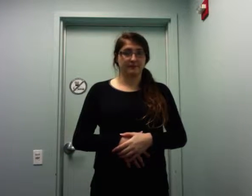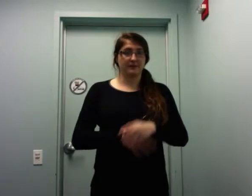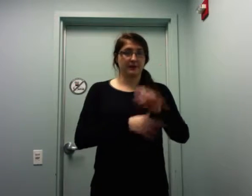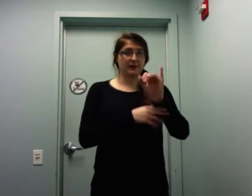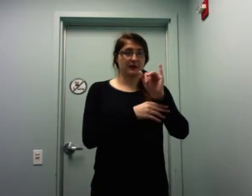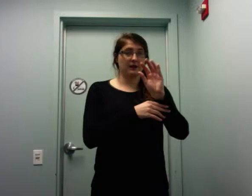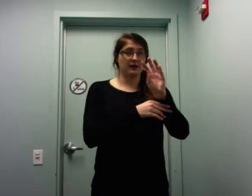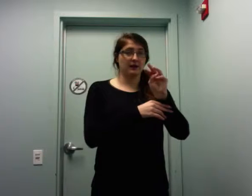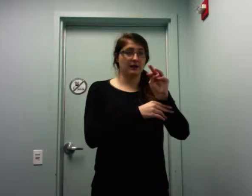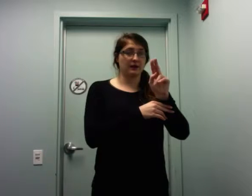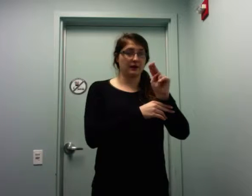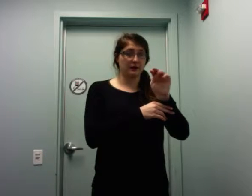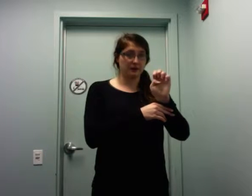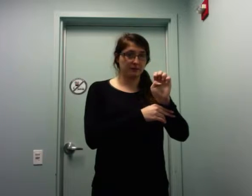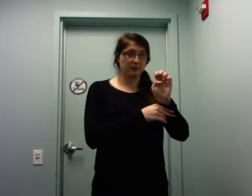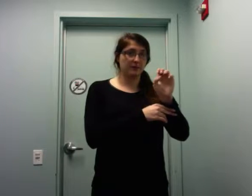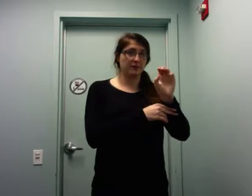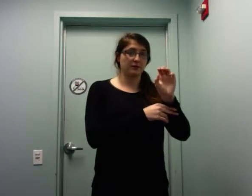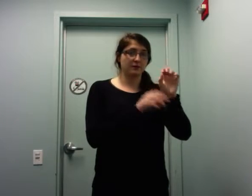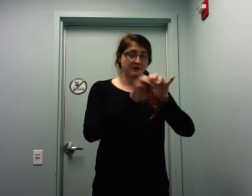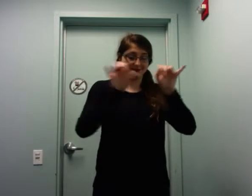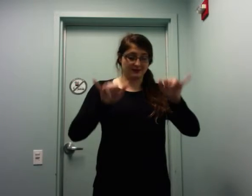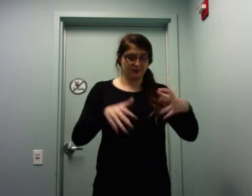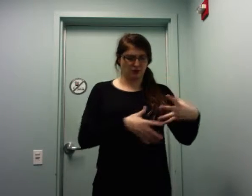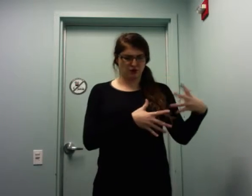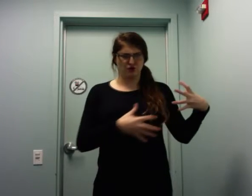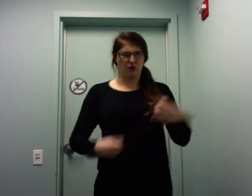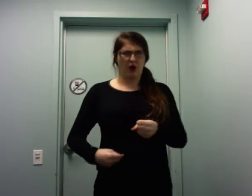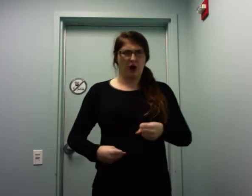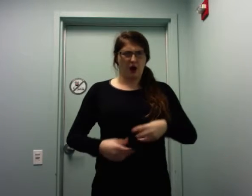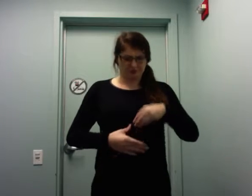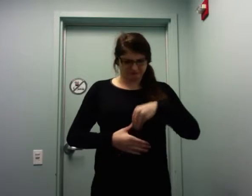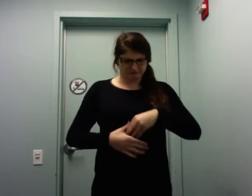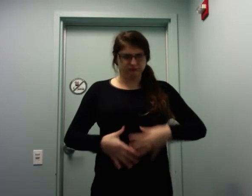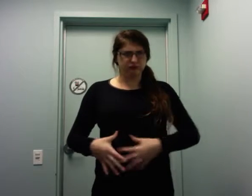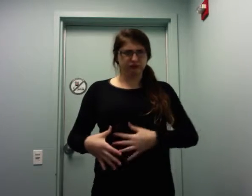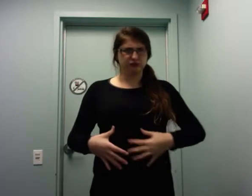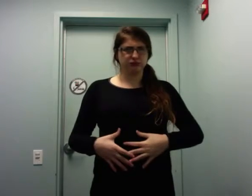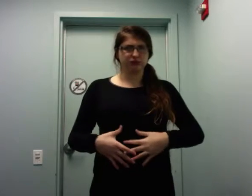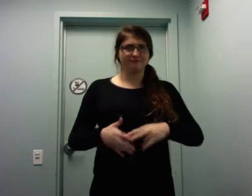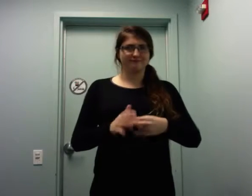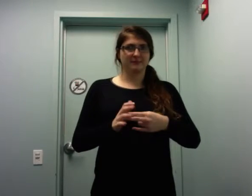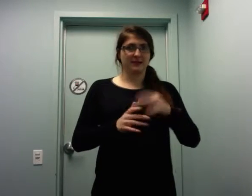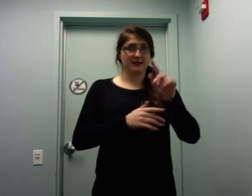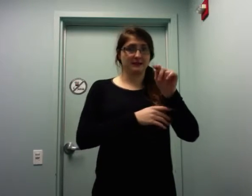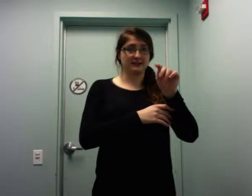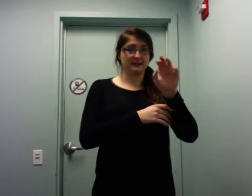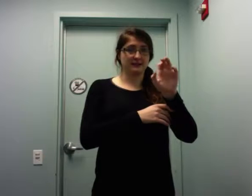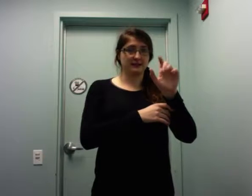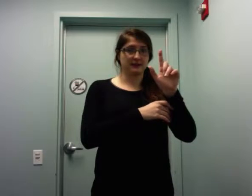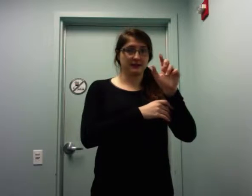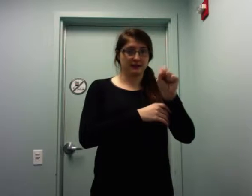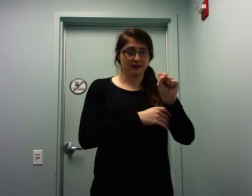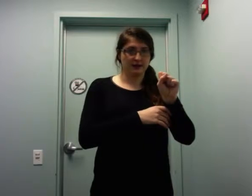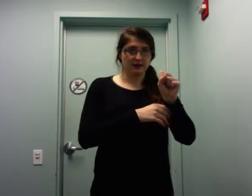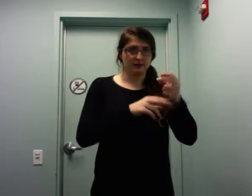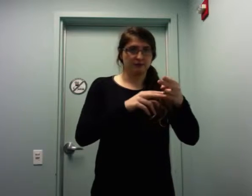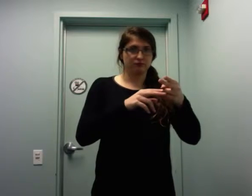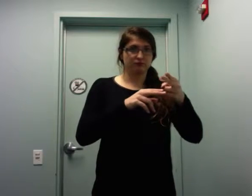count of about 1,000. Over a period of time, HIV reduces that T cell count to 200 or